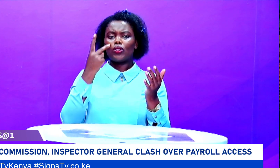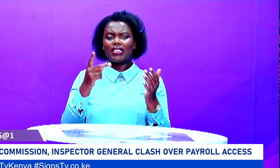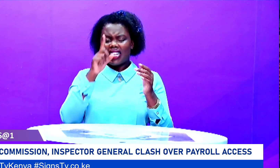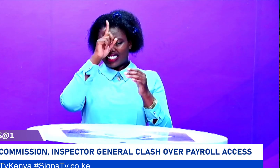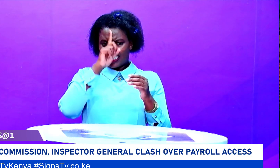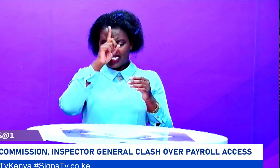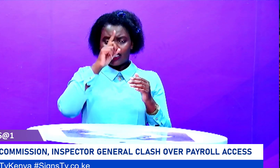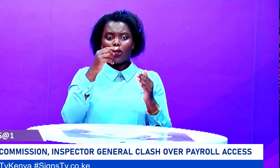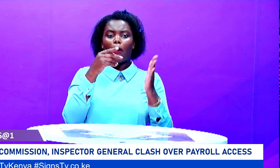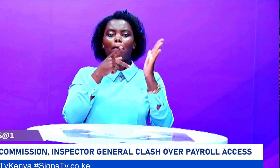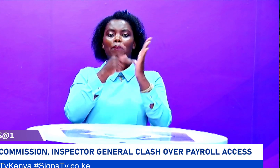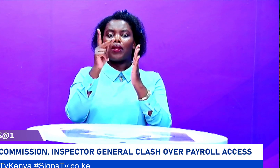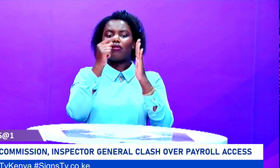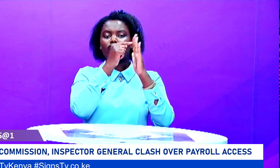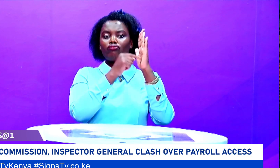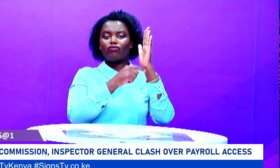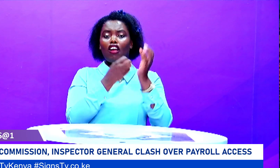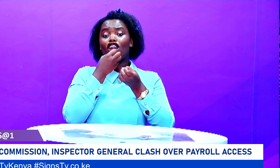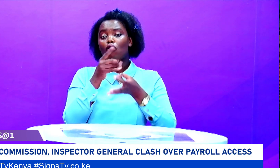crucial payroll information.